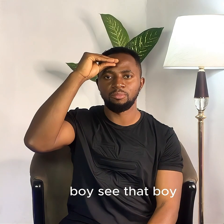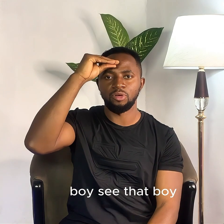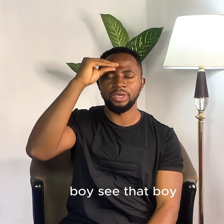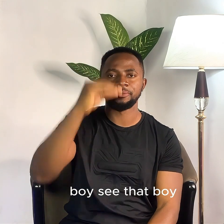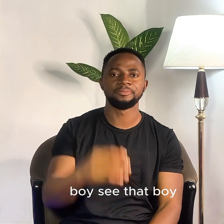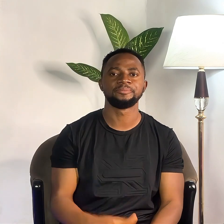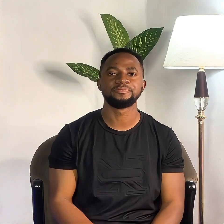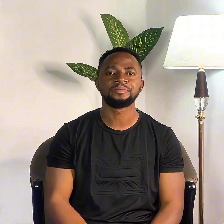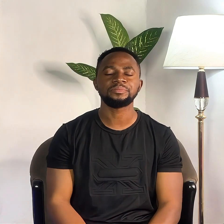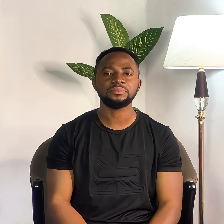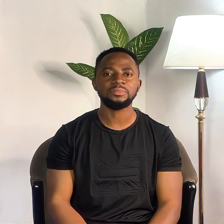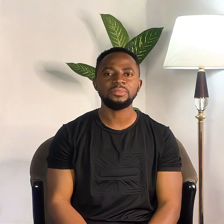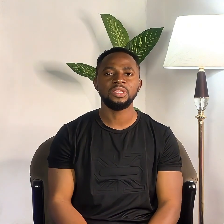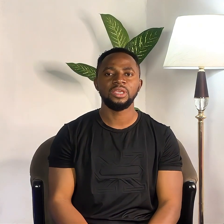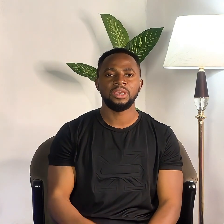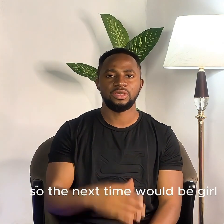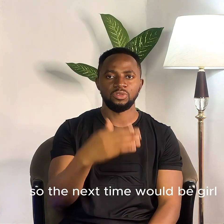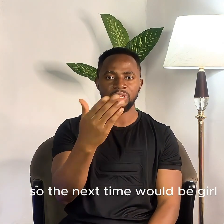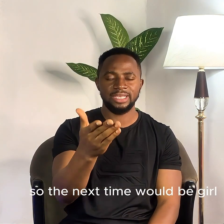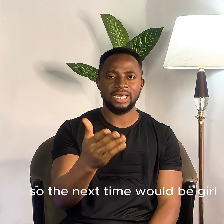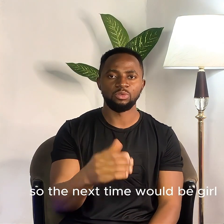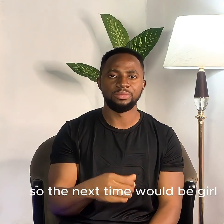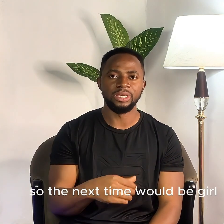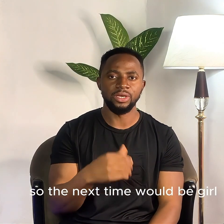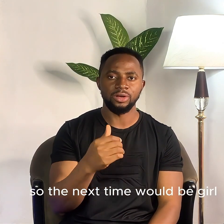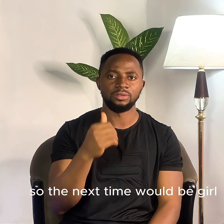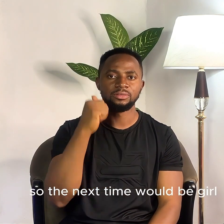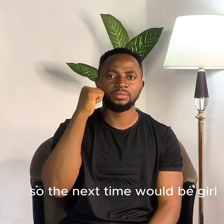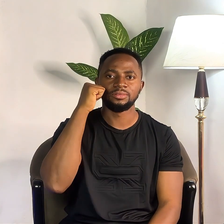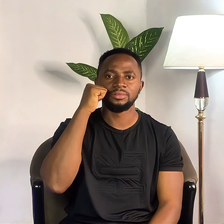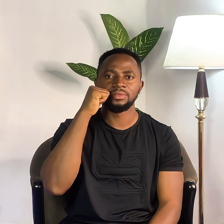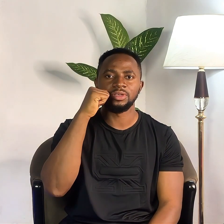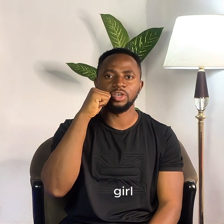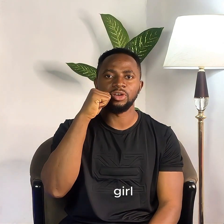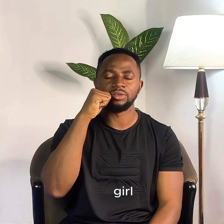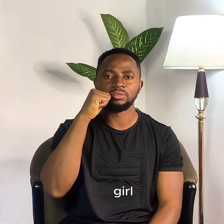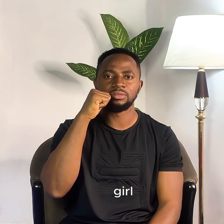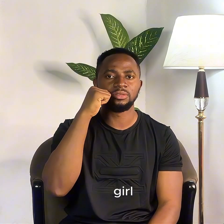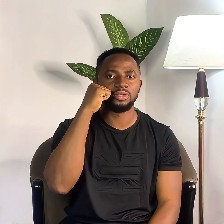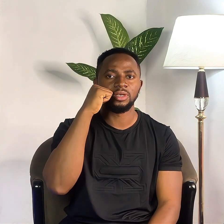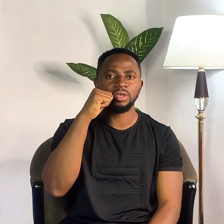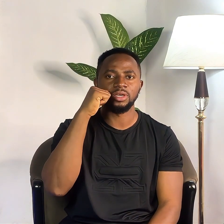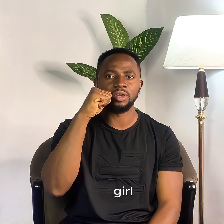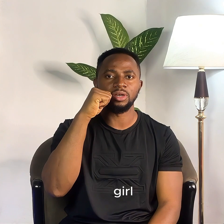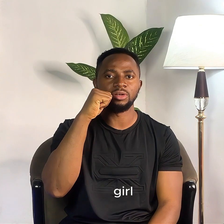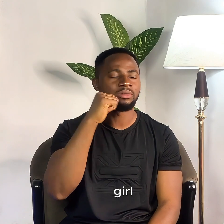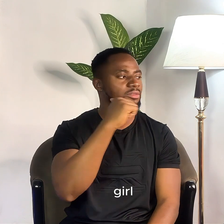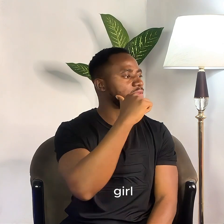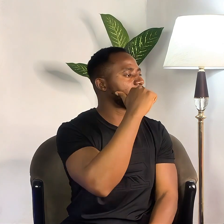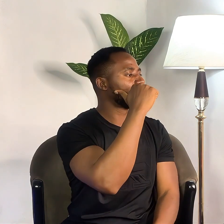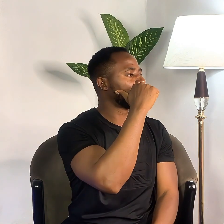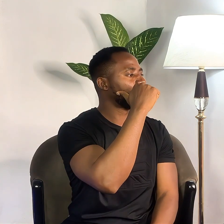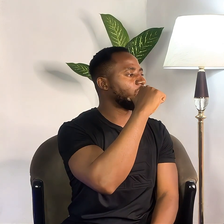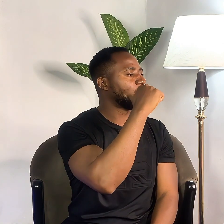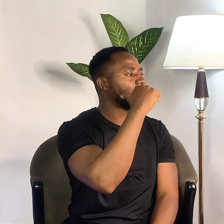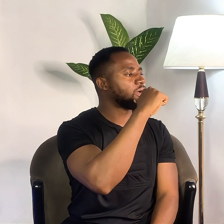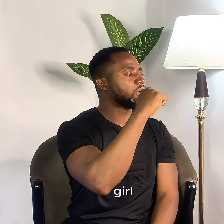Boy. So the next sign would be girl, girl, girl,